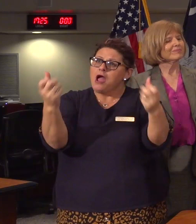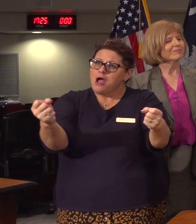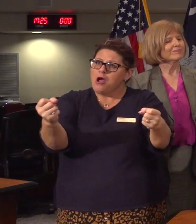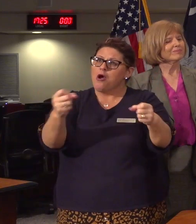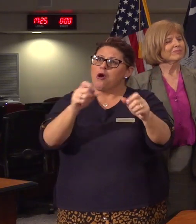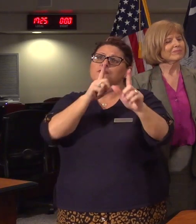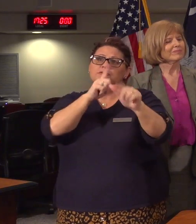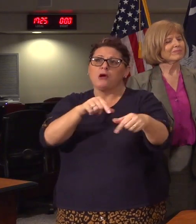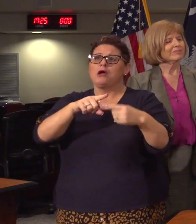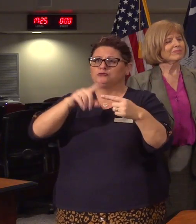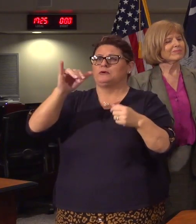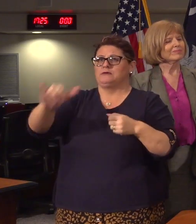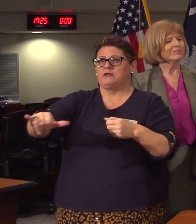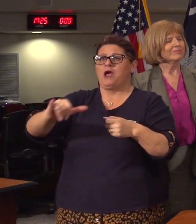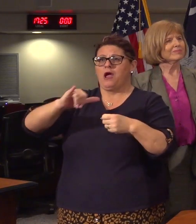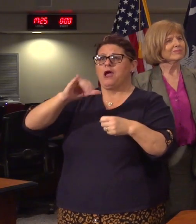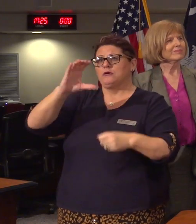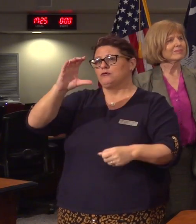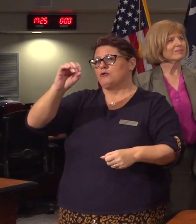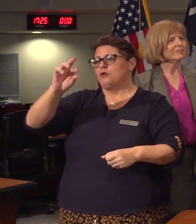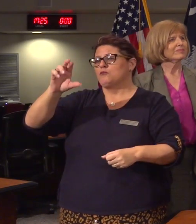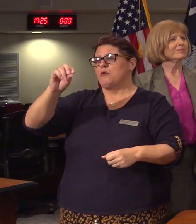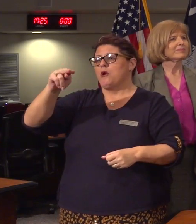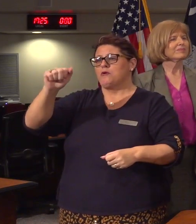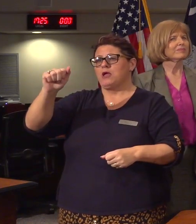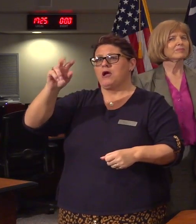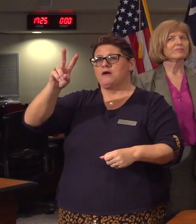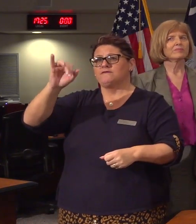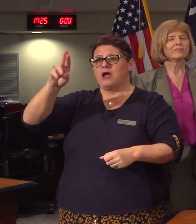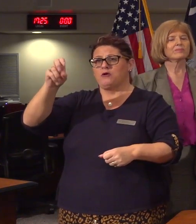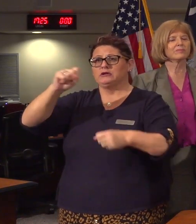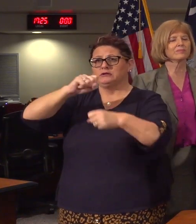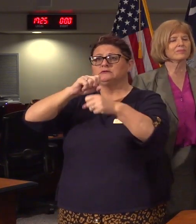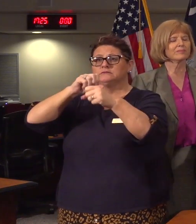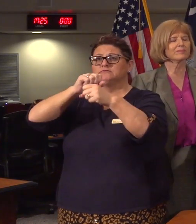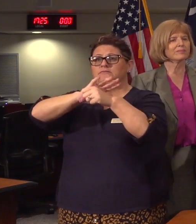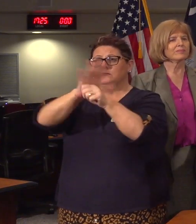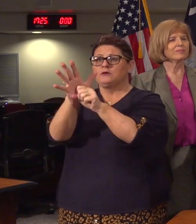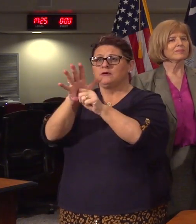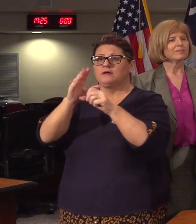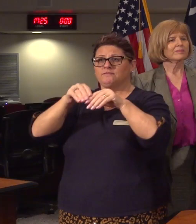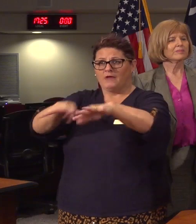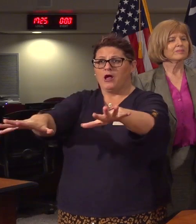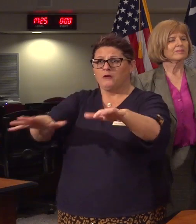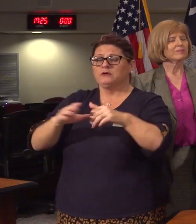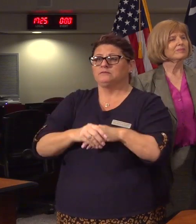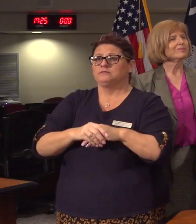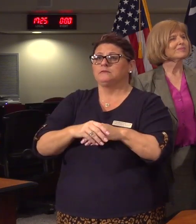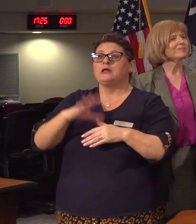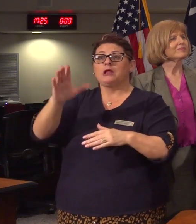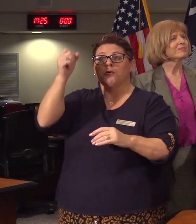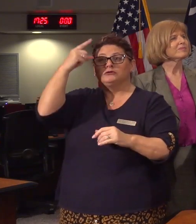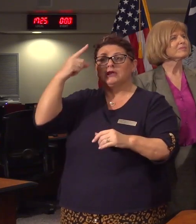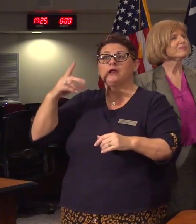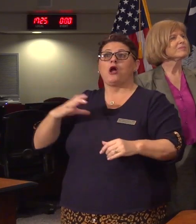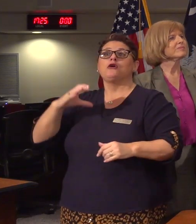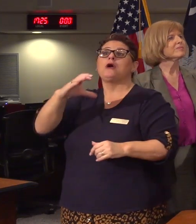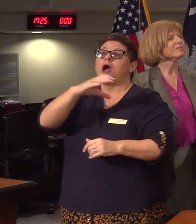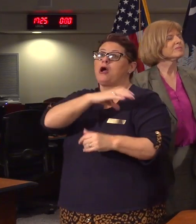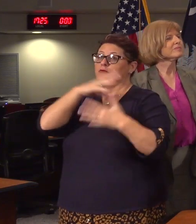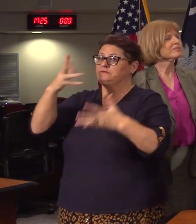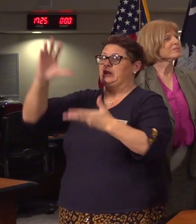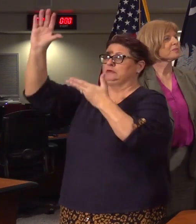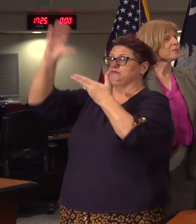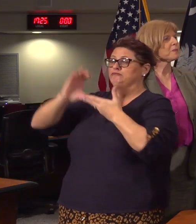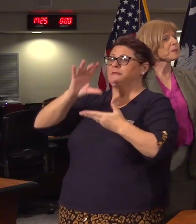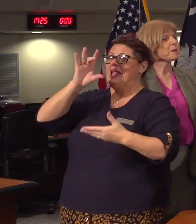the coronavirus. This is in addition to the $8 million that Congress has appropriated for South